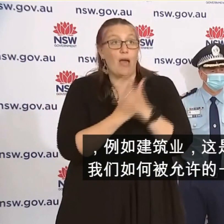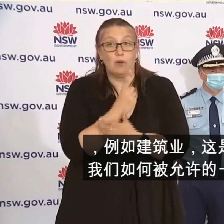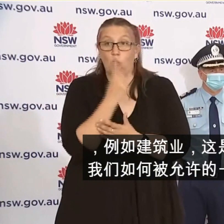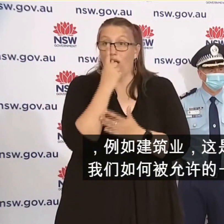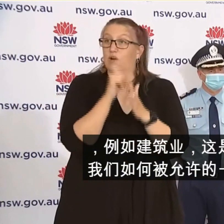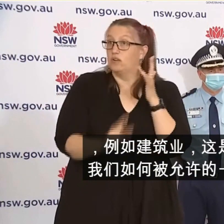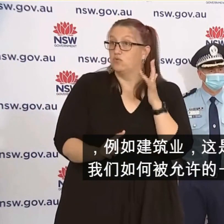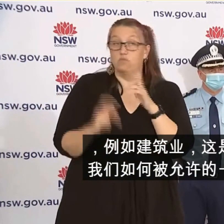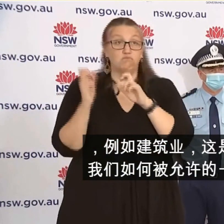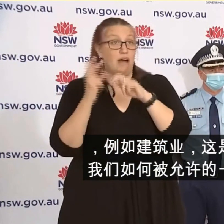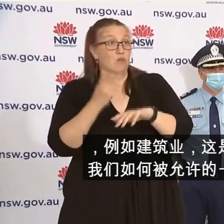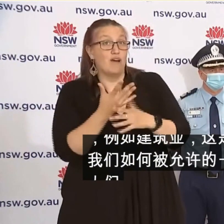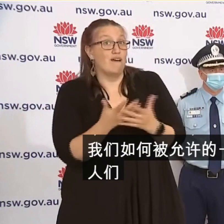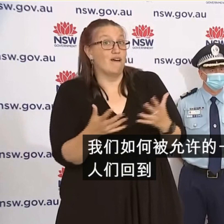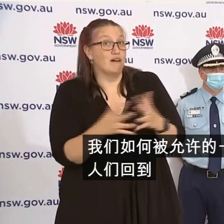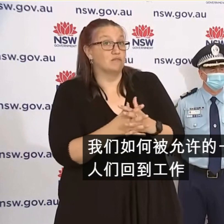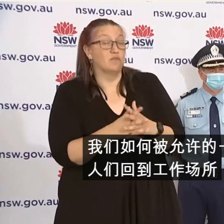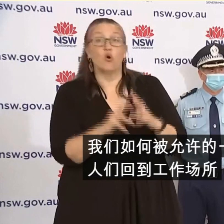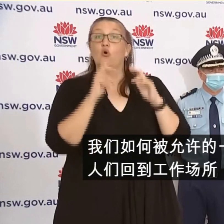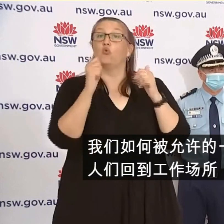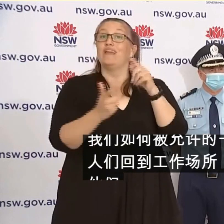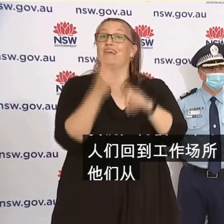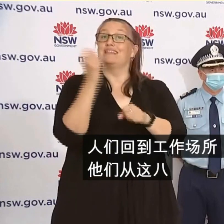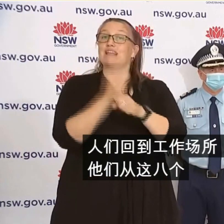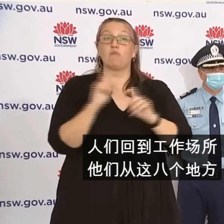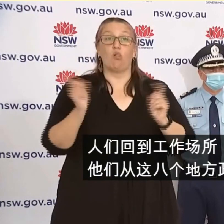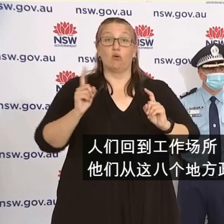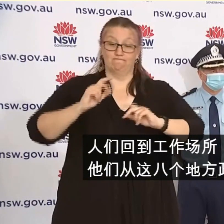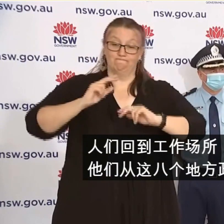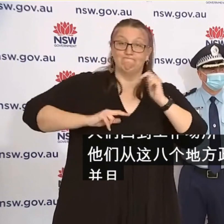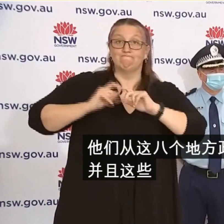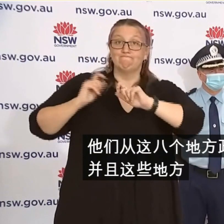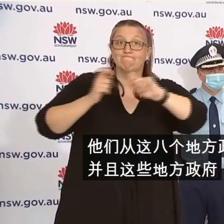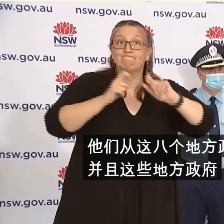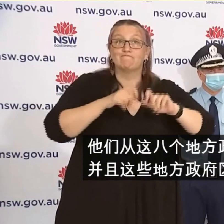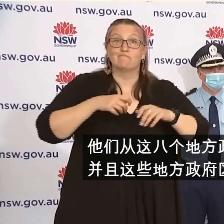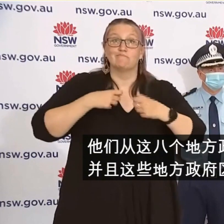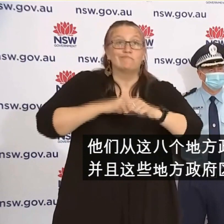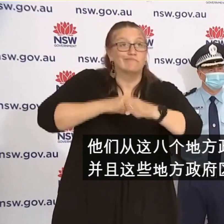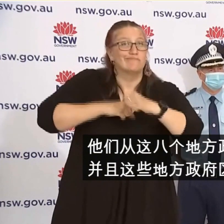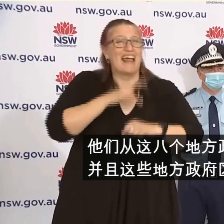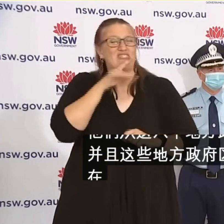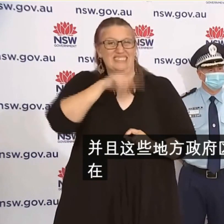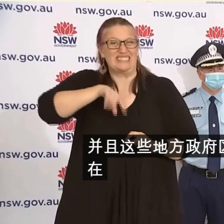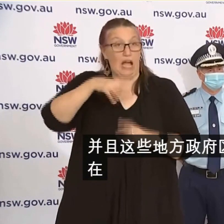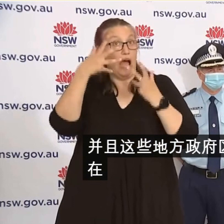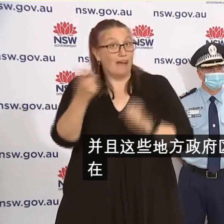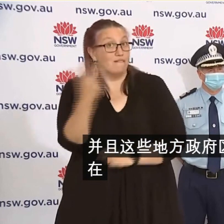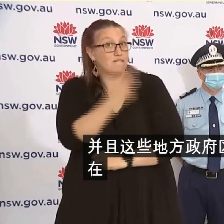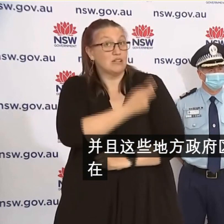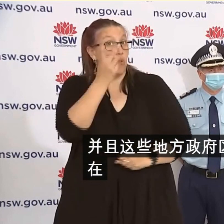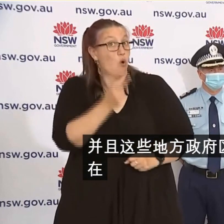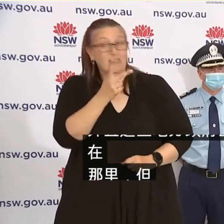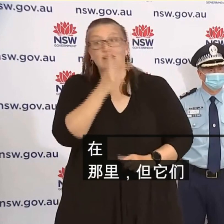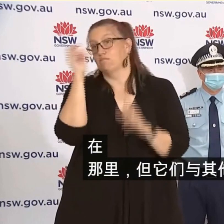example of how we are allowing people back on work sites so long as they're vaccinated from those 8 local government areas. And the rules within those local